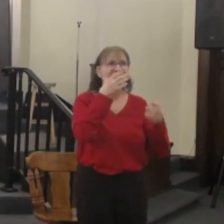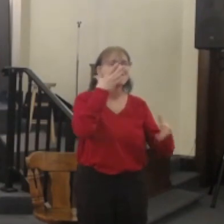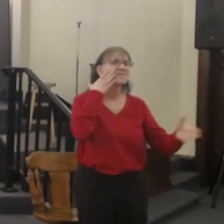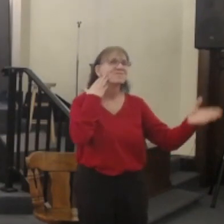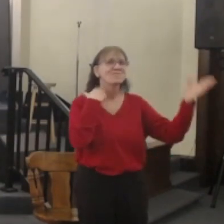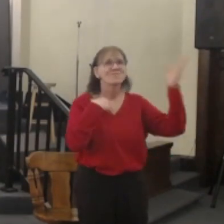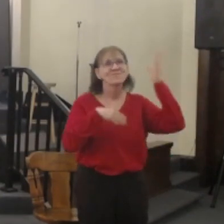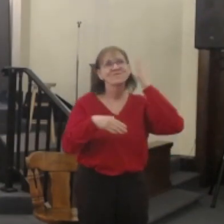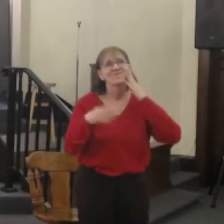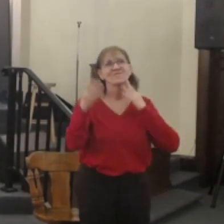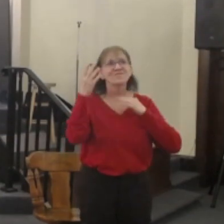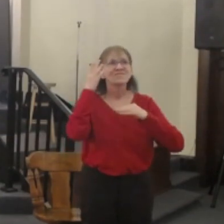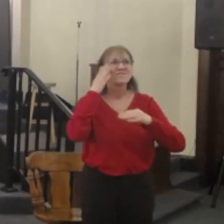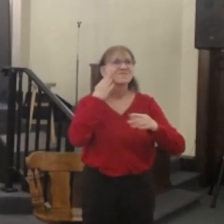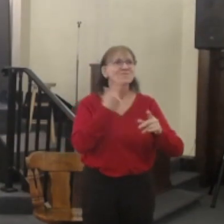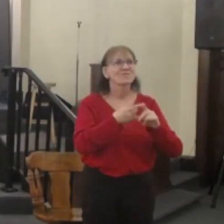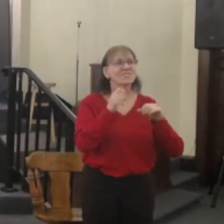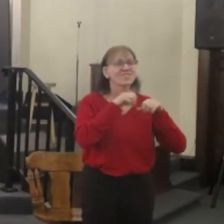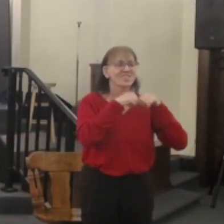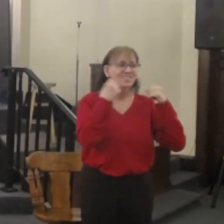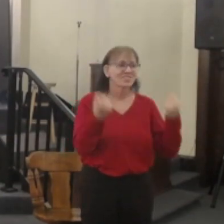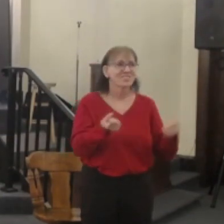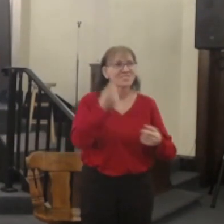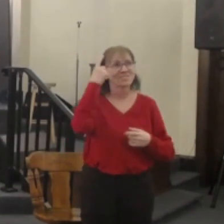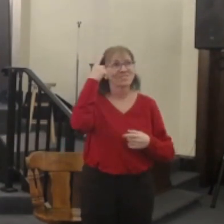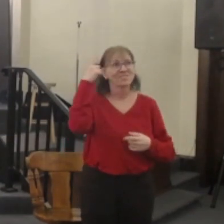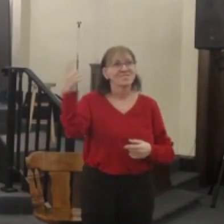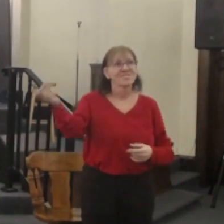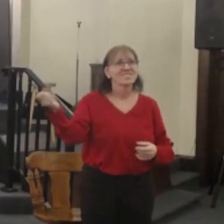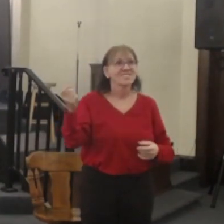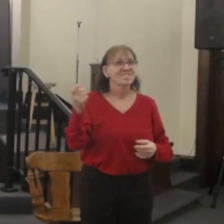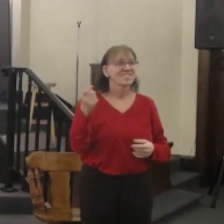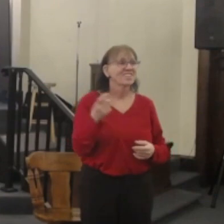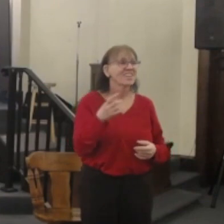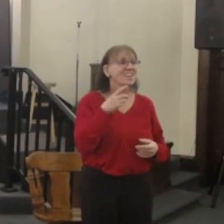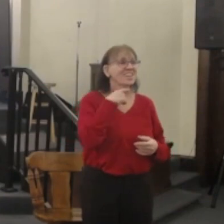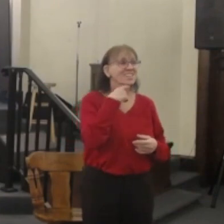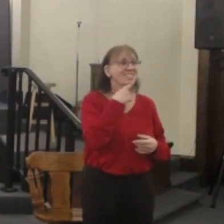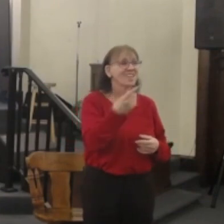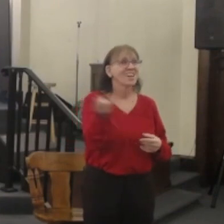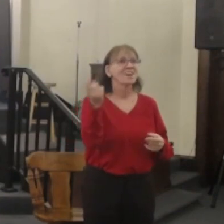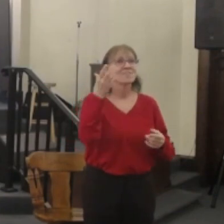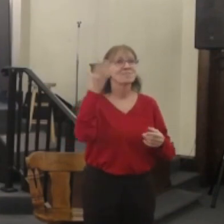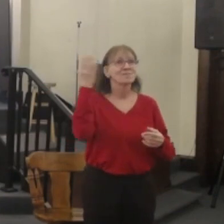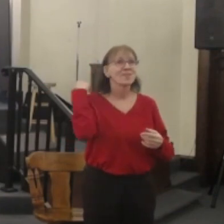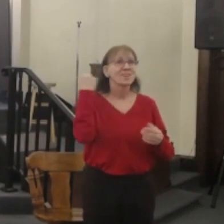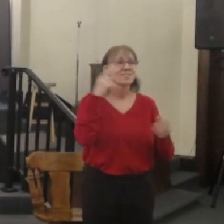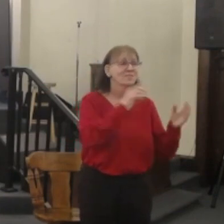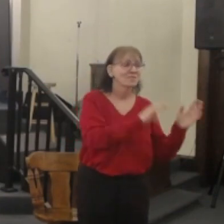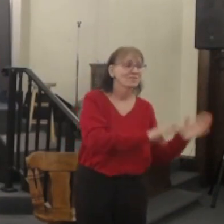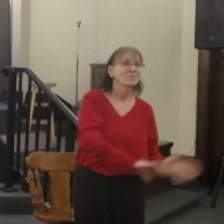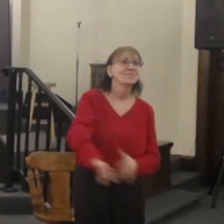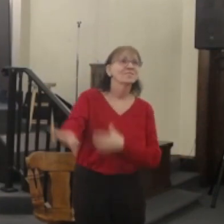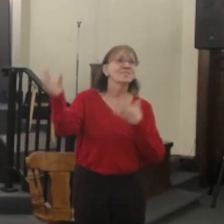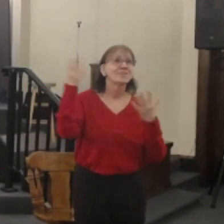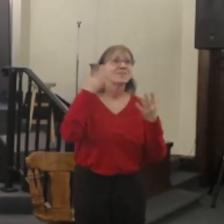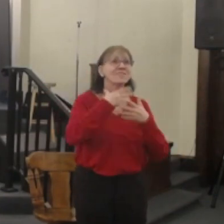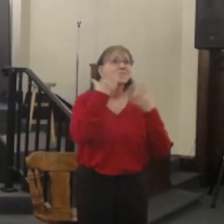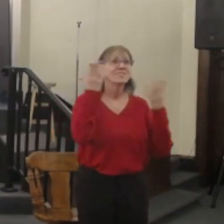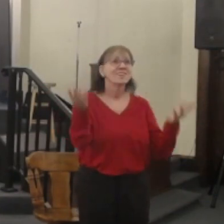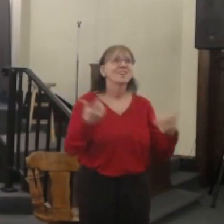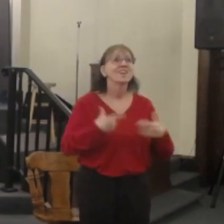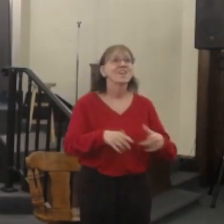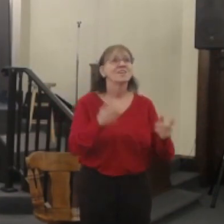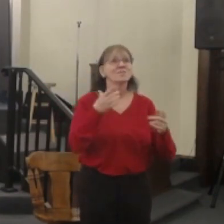away the tears from broken dreams and wasted years? until the past to disappear.